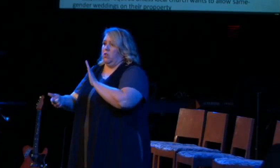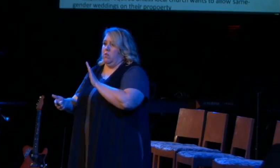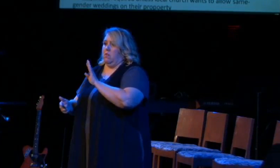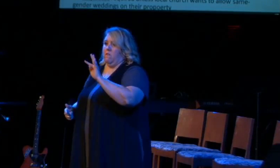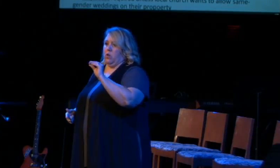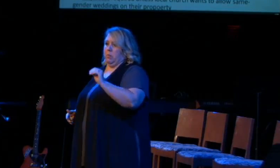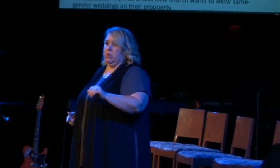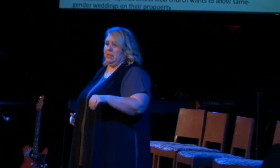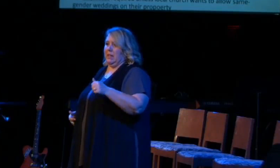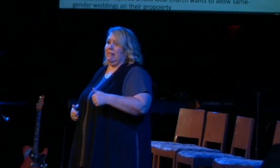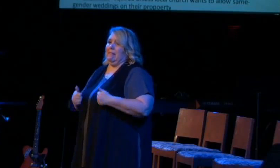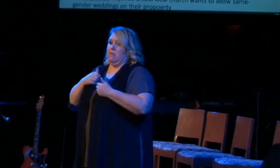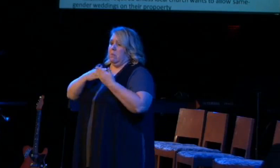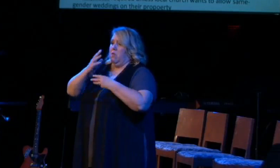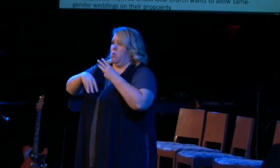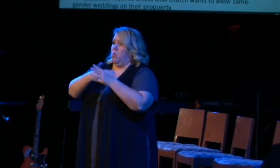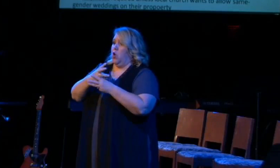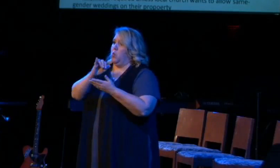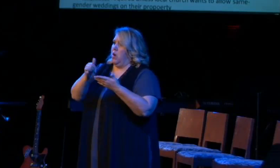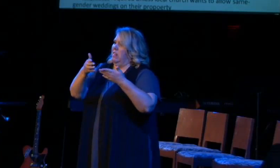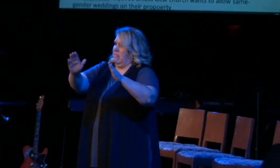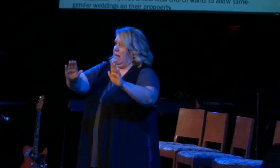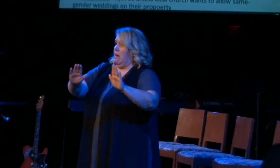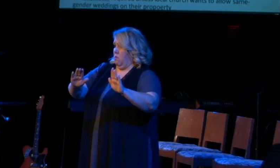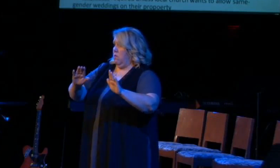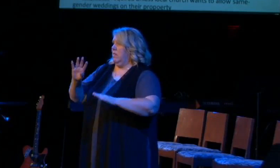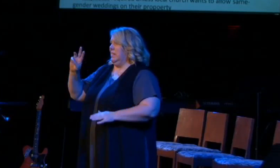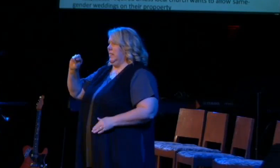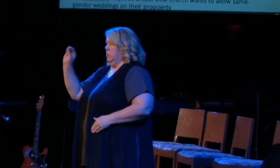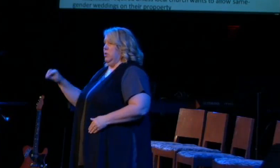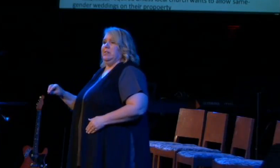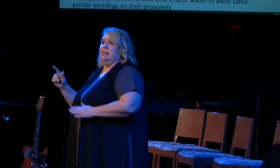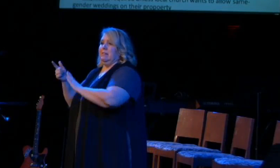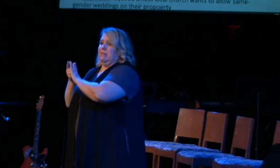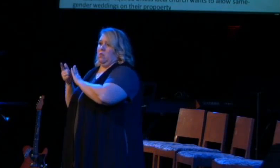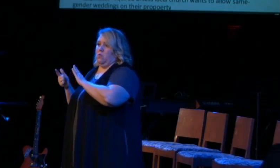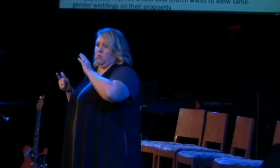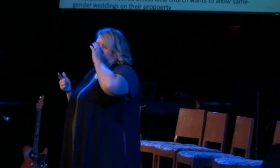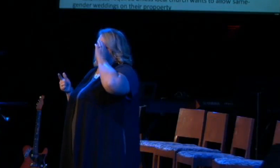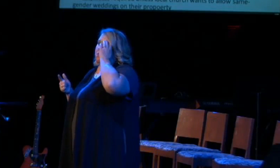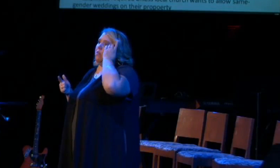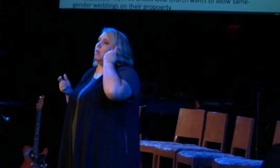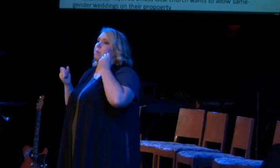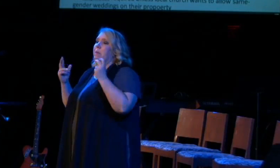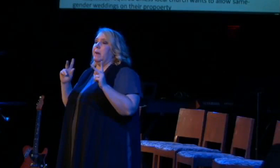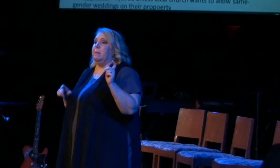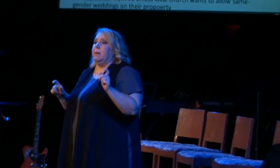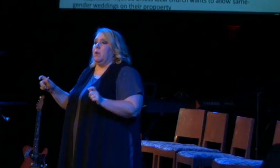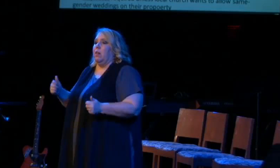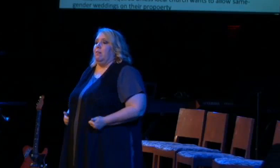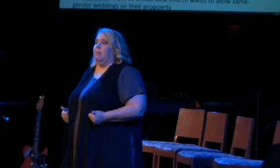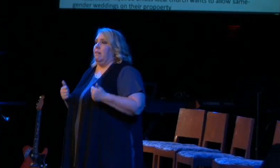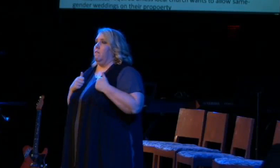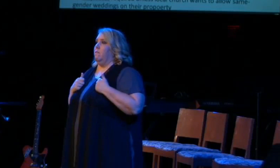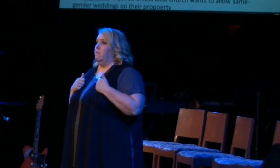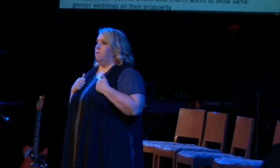40% live in parts of the world where it's not legal. Many of those people live in places where